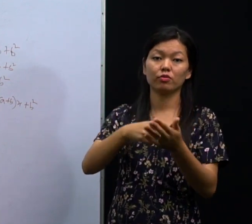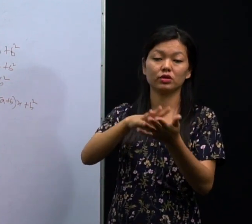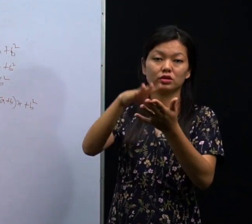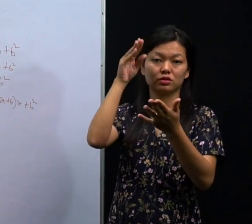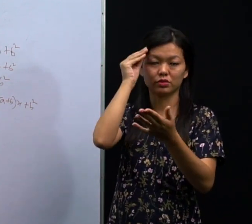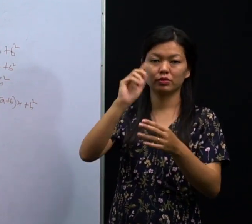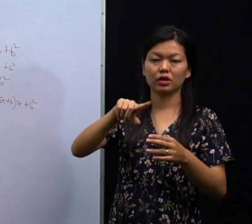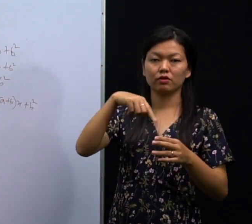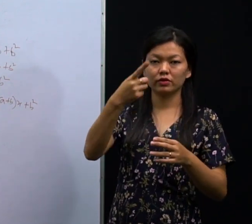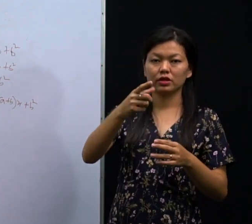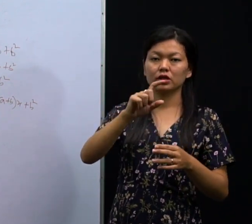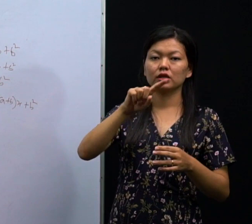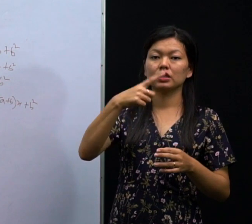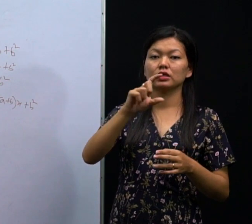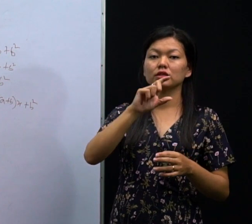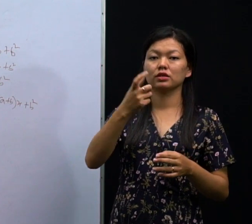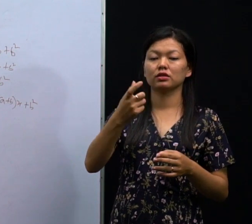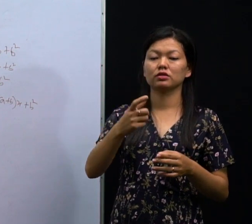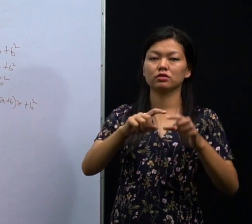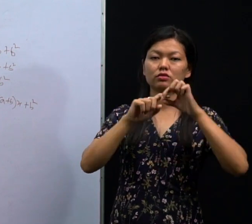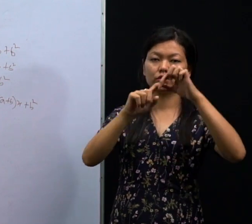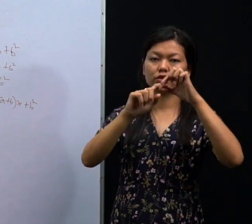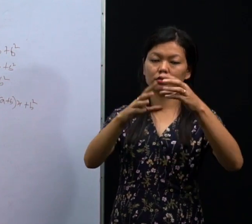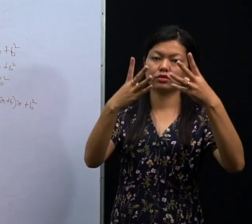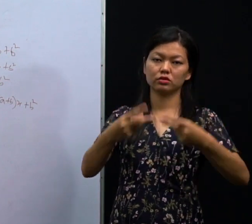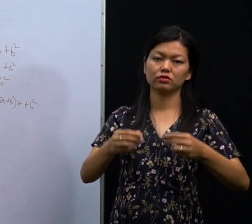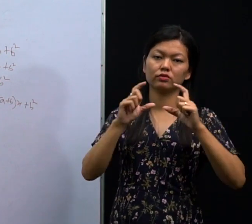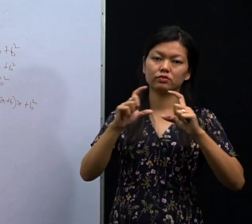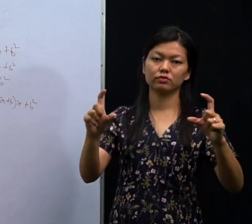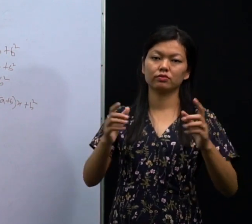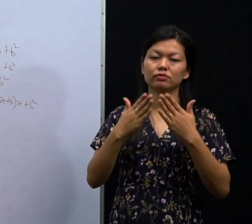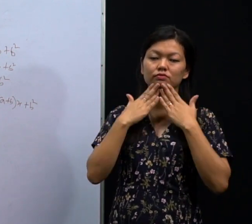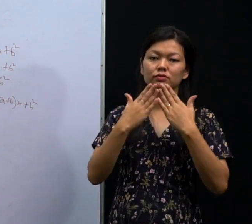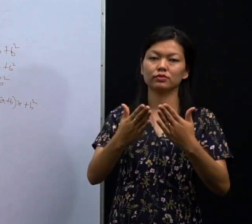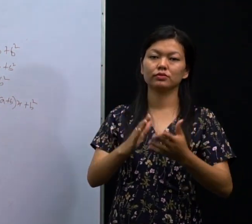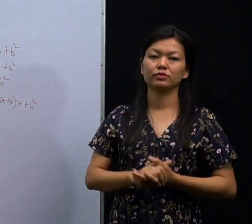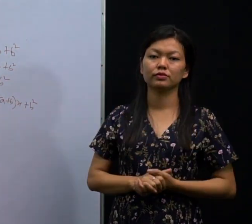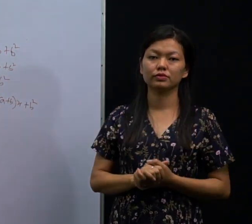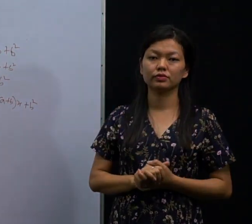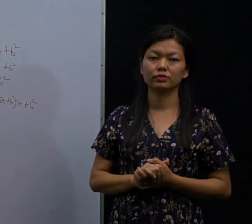that I'll come to the problem. Clear? Thank you.